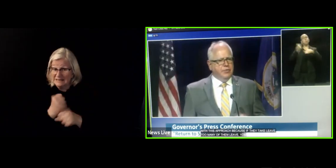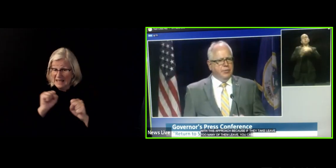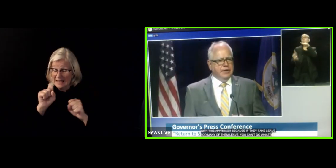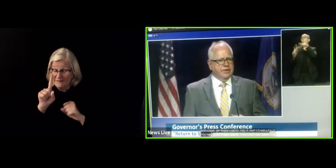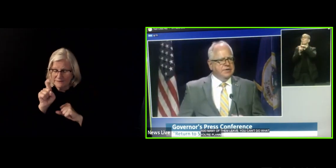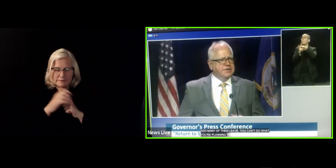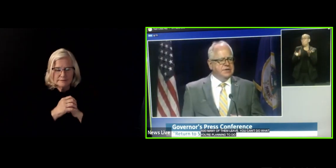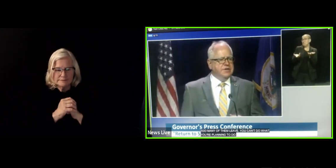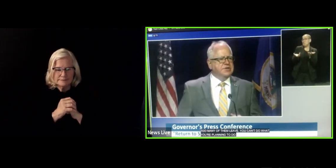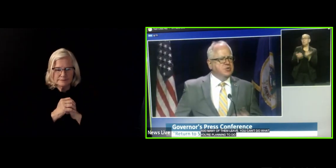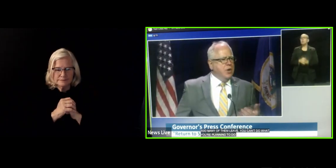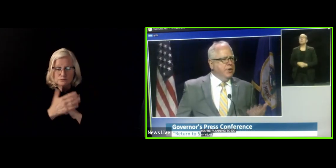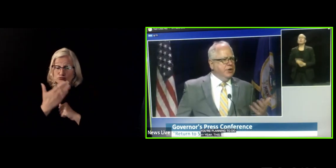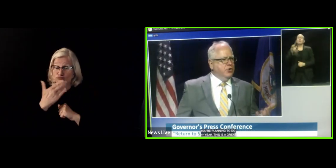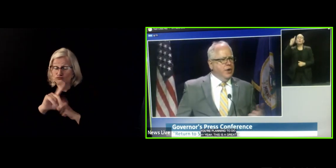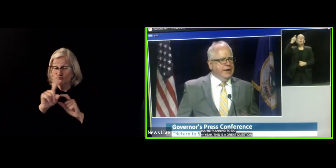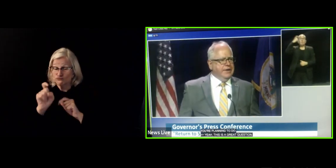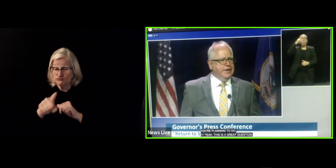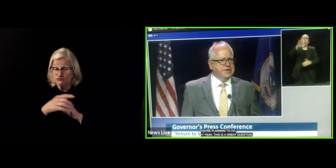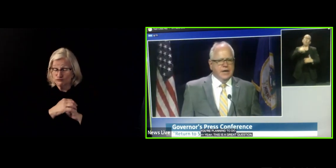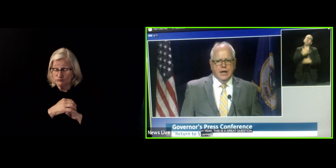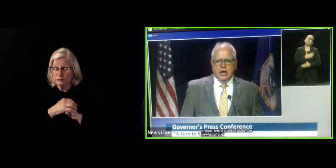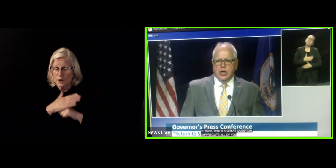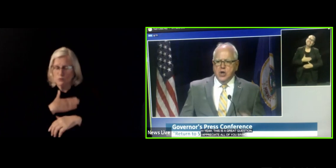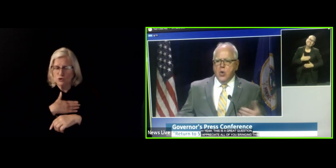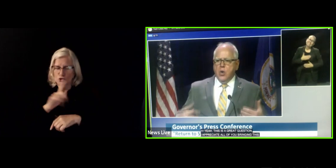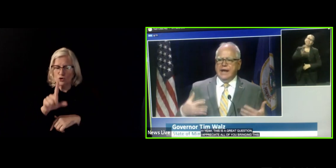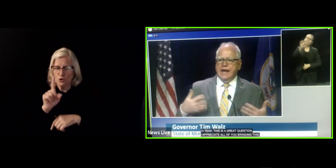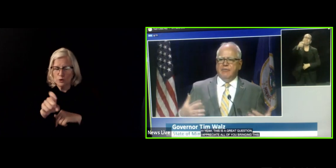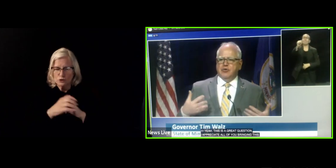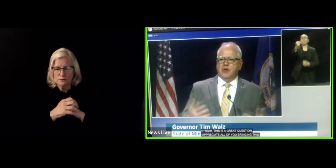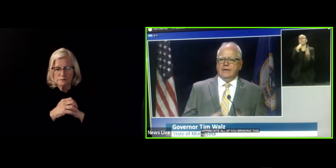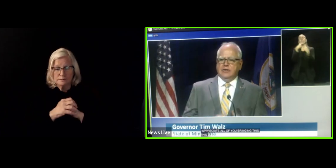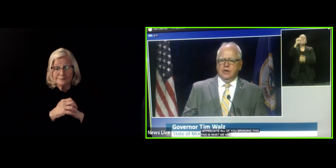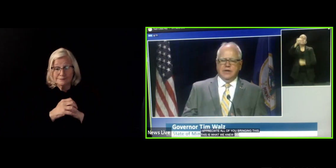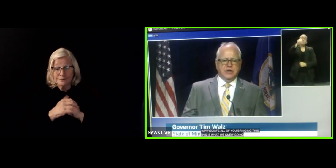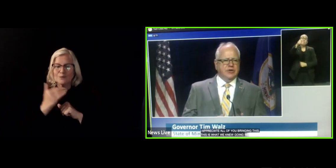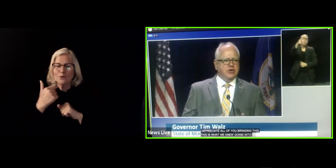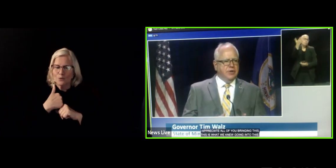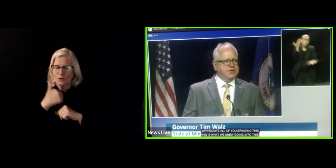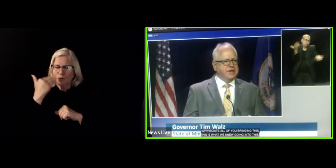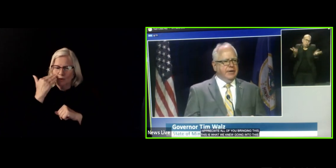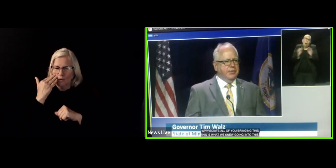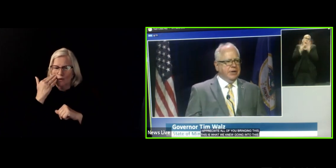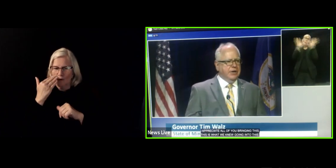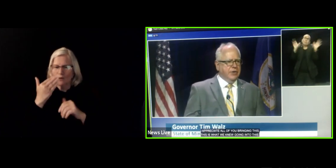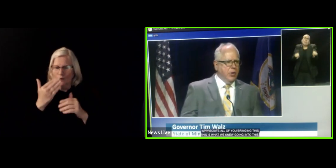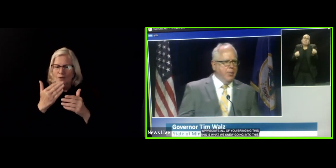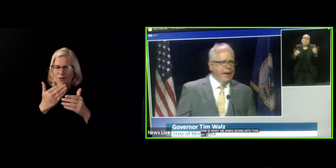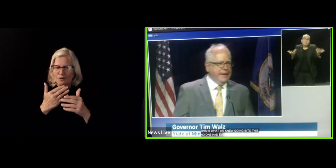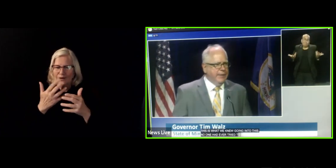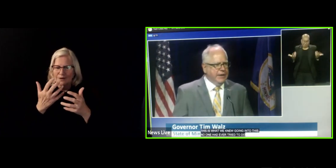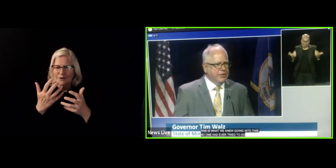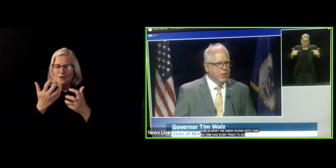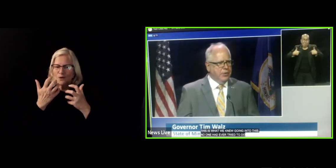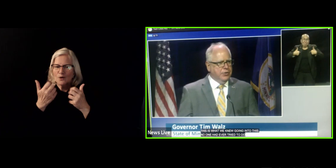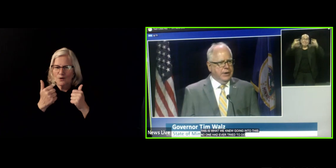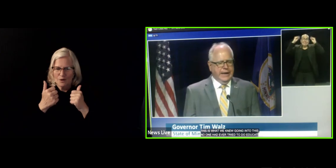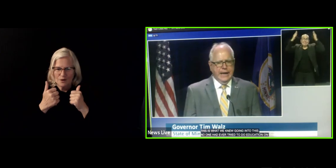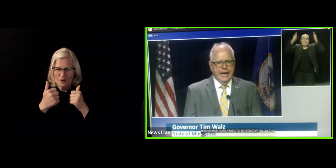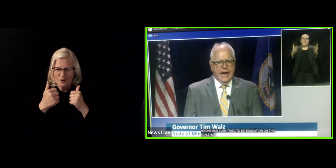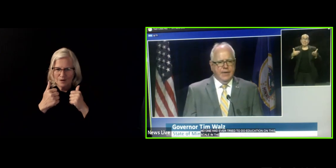all of you bringing this. This is what we knew going into this. No one had ever tried to do education on this scale in the middle of a global pandemic the way